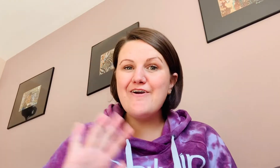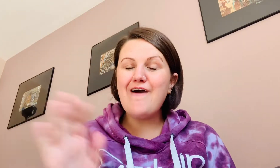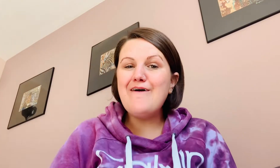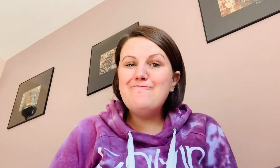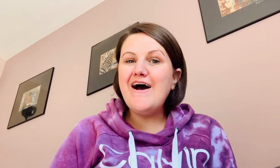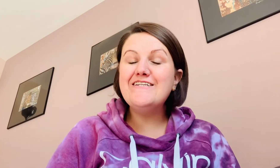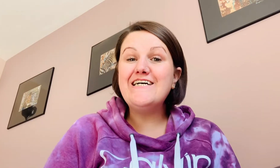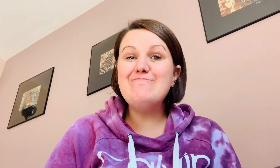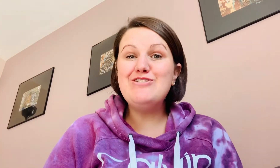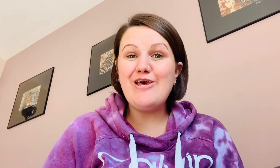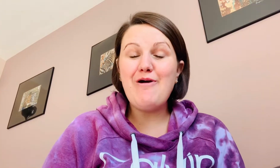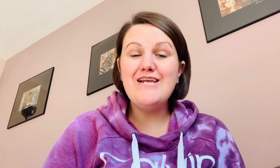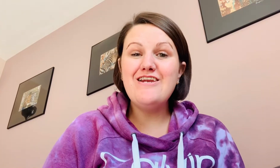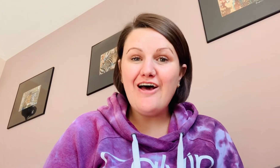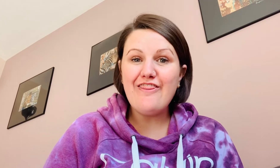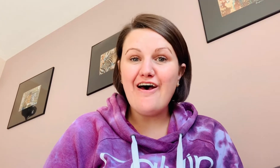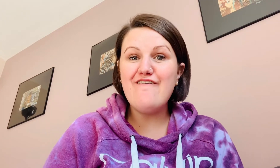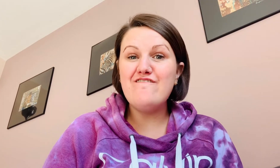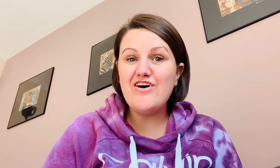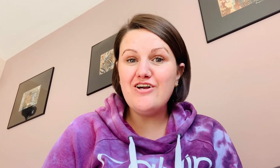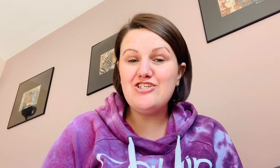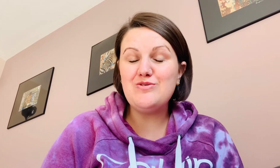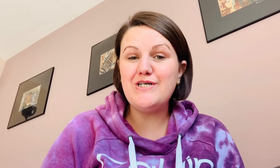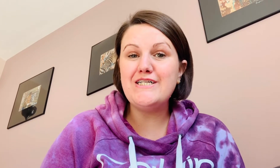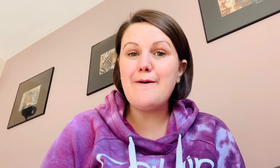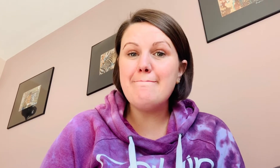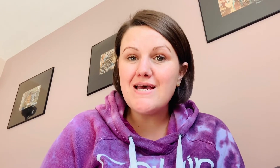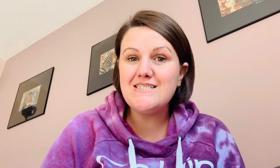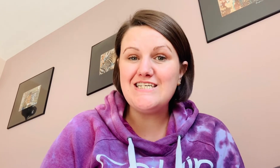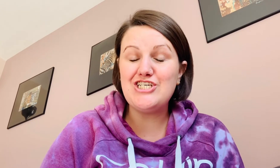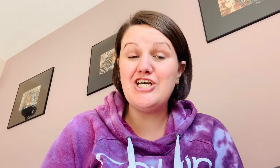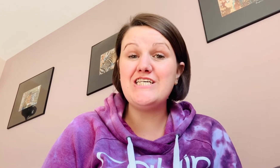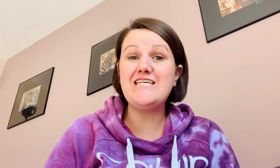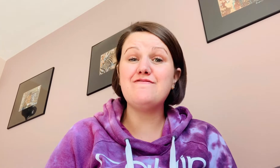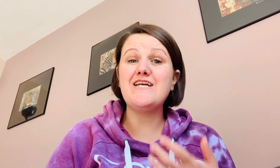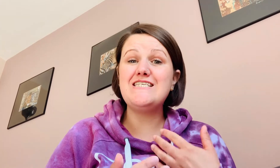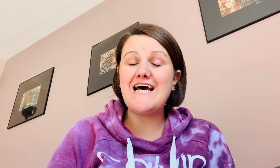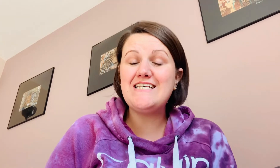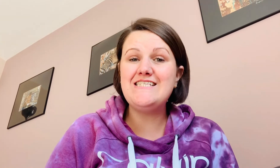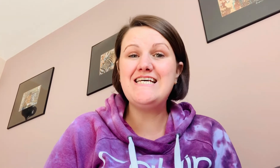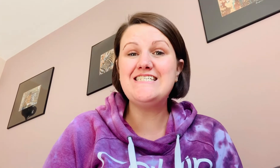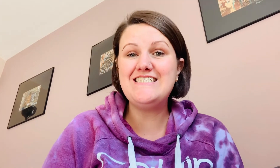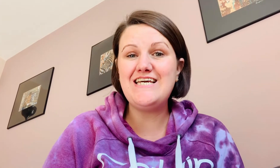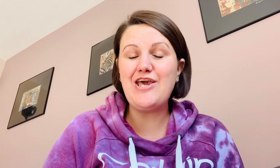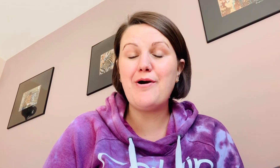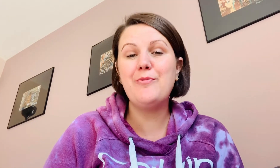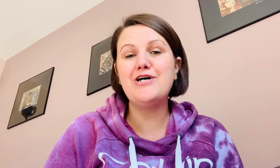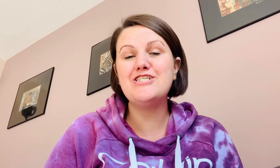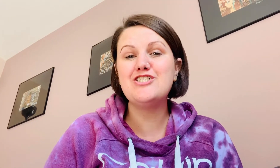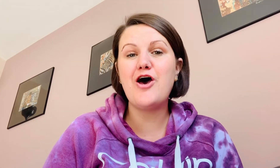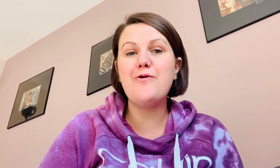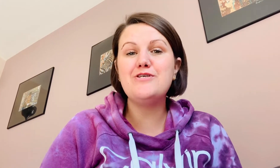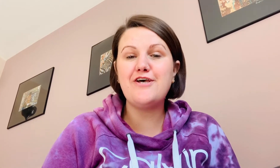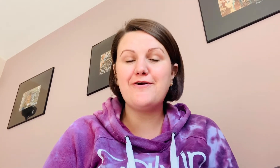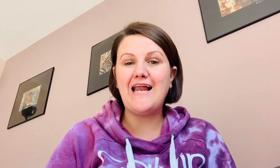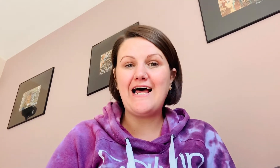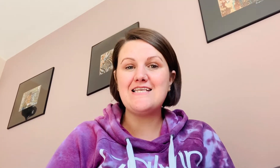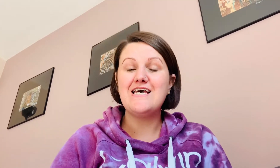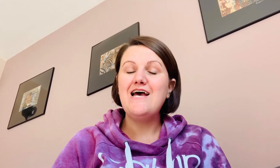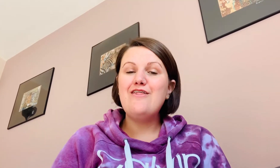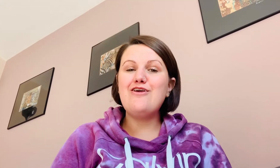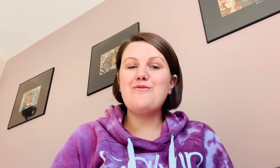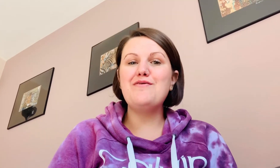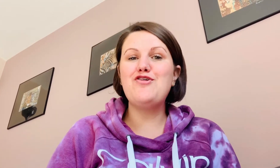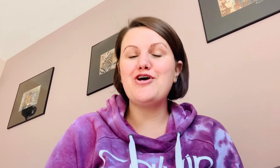Hello and welcome to another virtual Messy Church. It is fantastic to see you and we are so, so